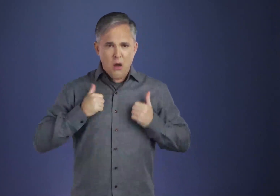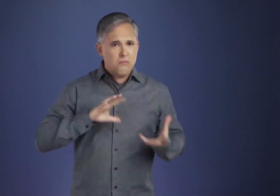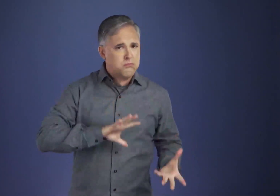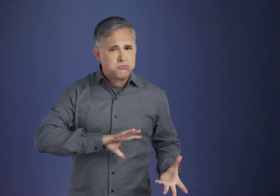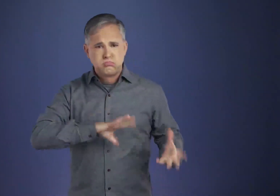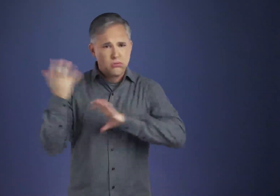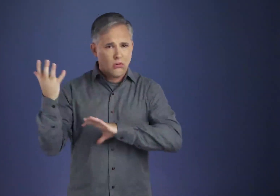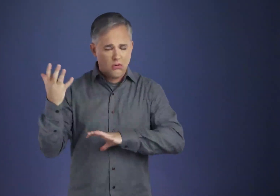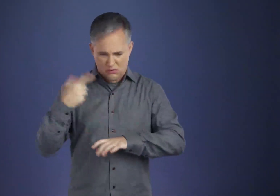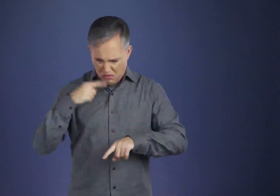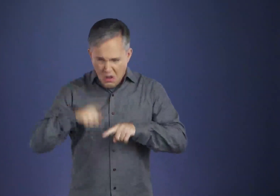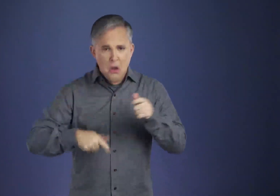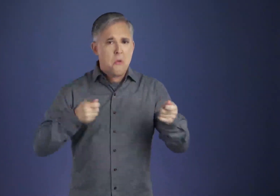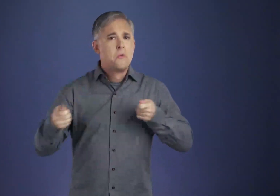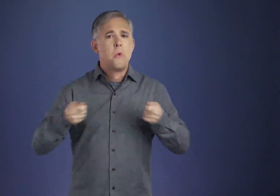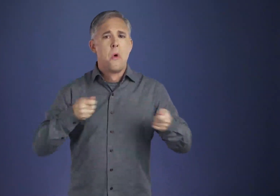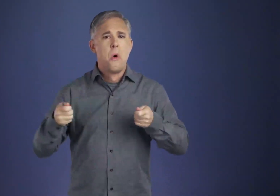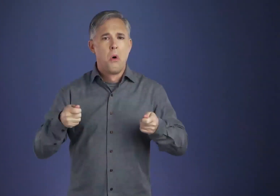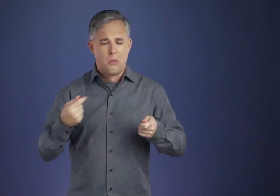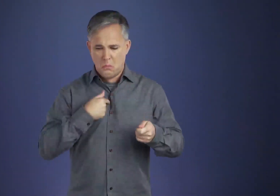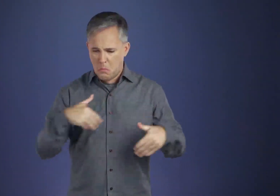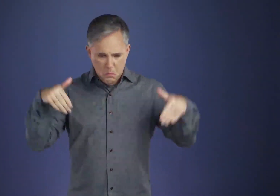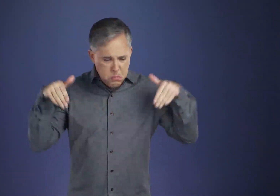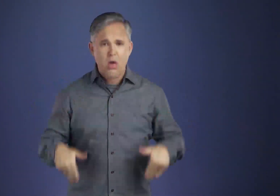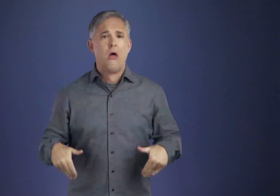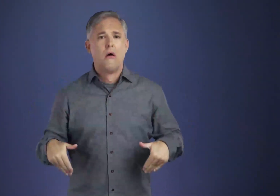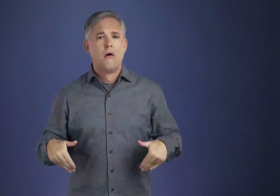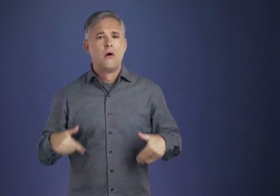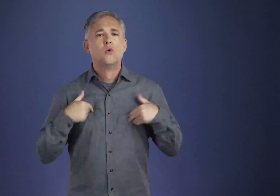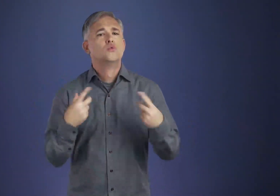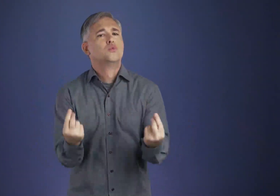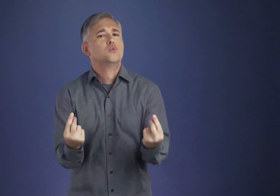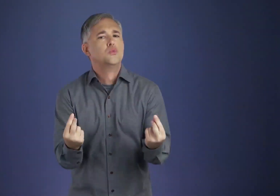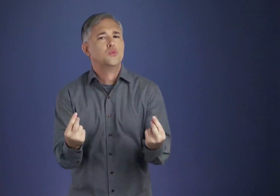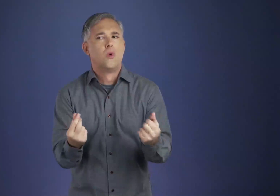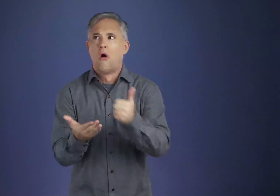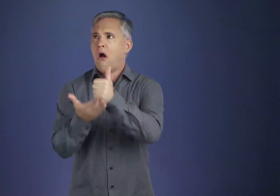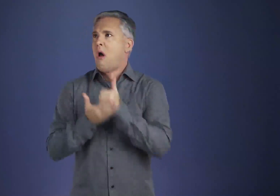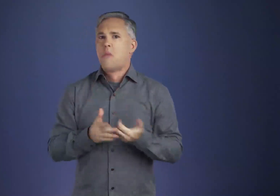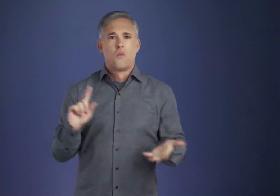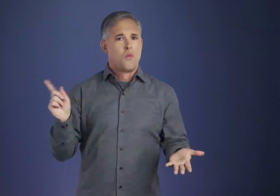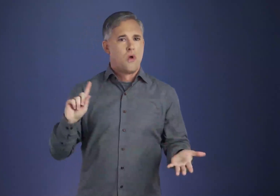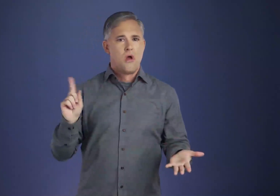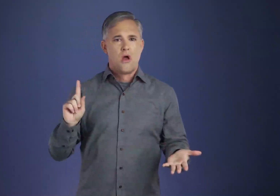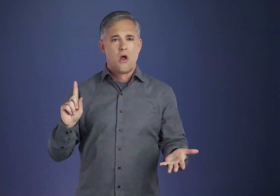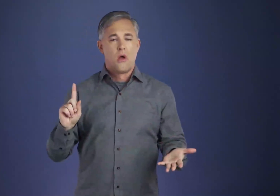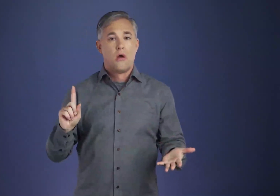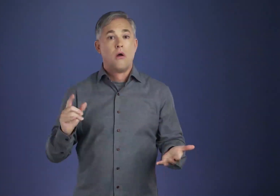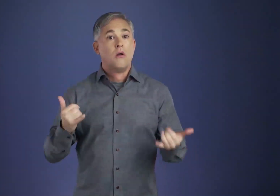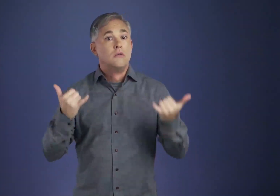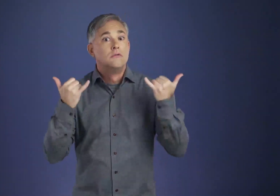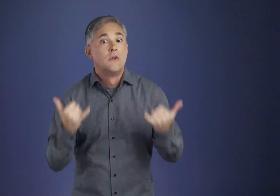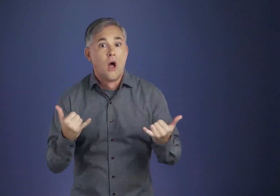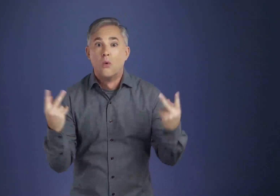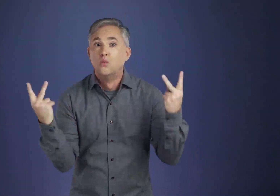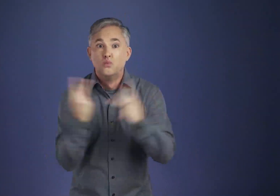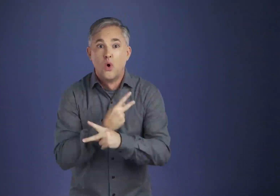that we are alcoholics and that our lives are unmanageable. Having reduced us to a state of absolute helplessness,